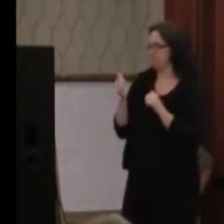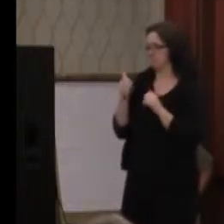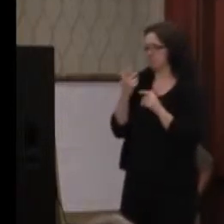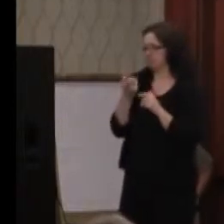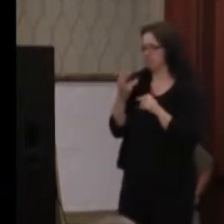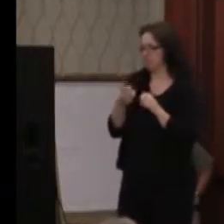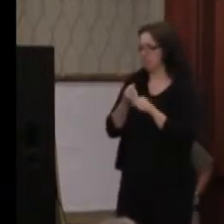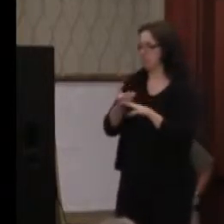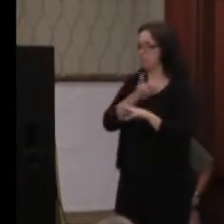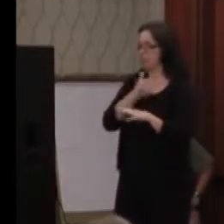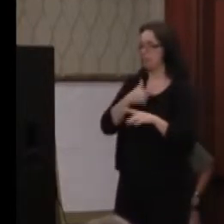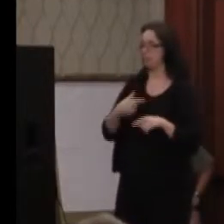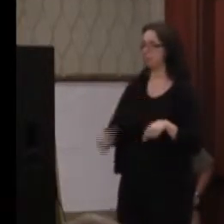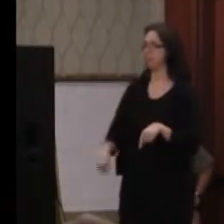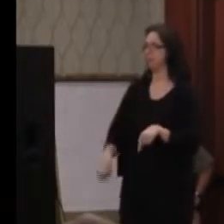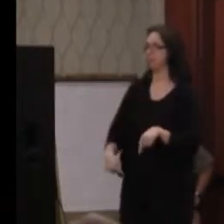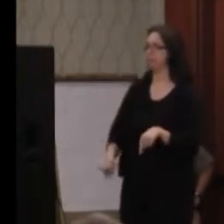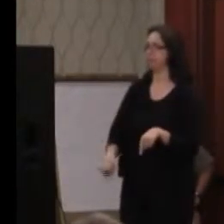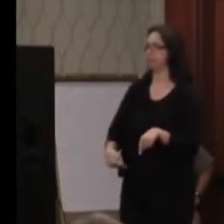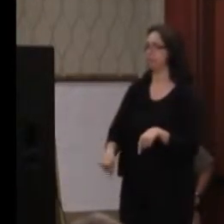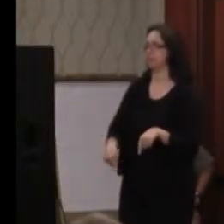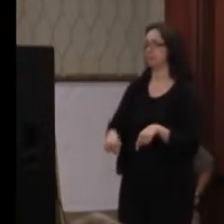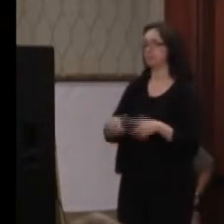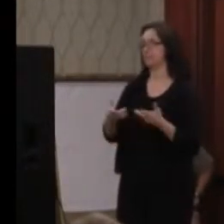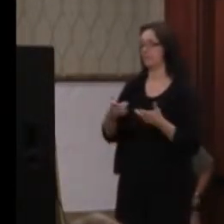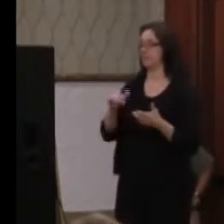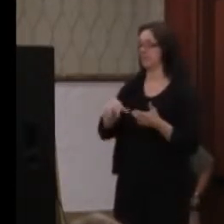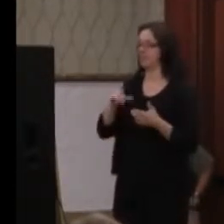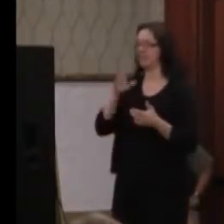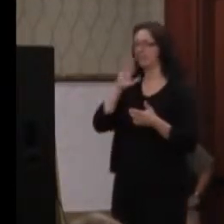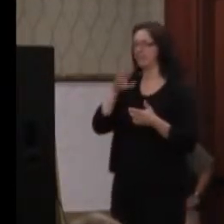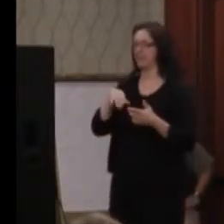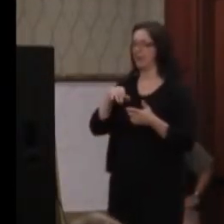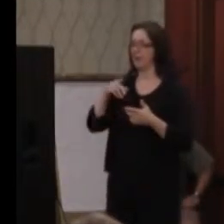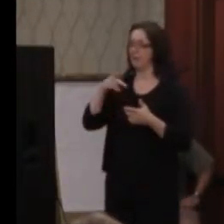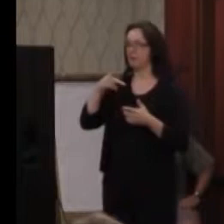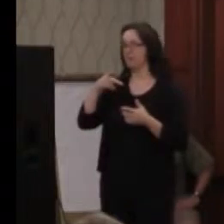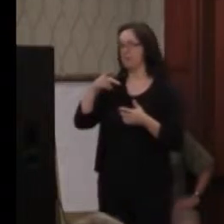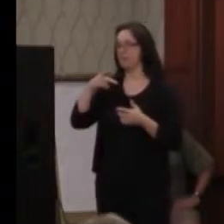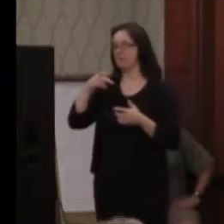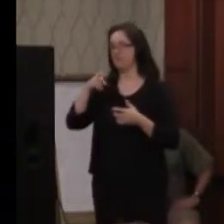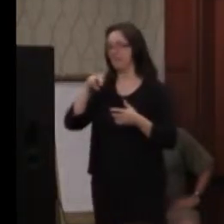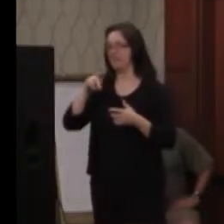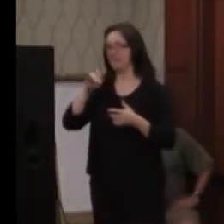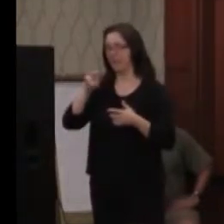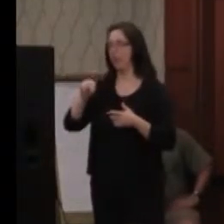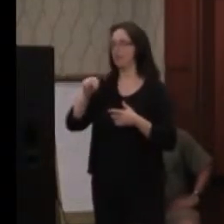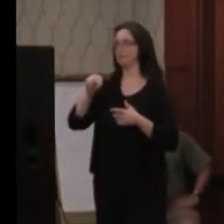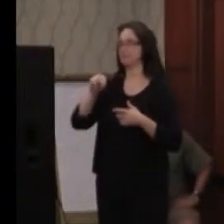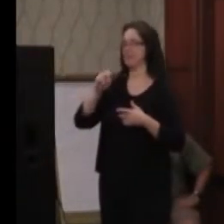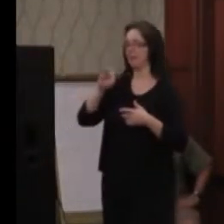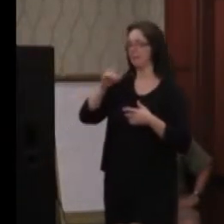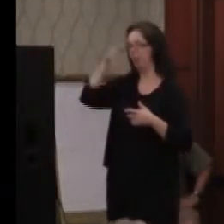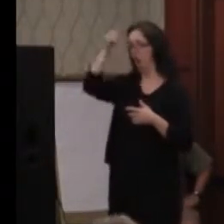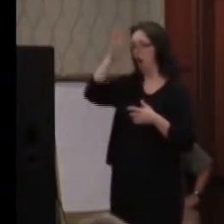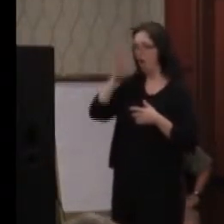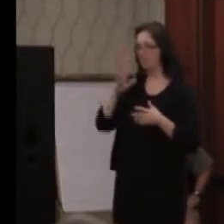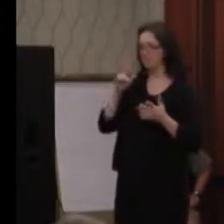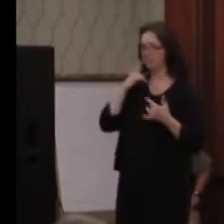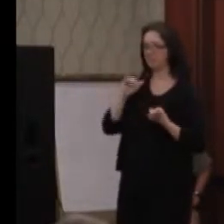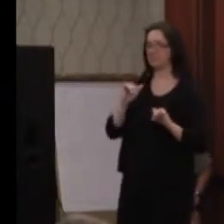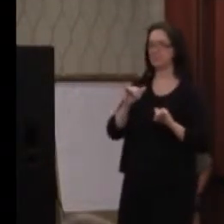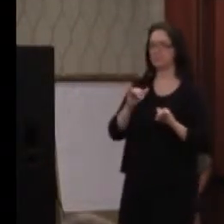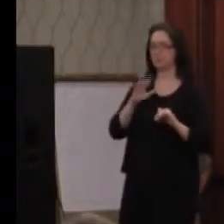before. But I was shaking in my boots. And it was like, these were like the pantheon of the gods and goddesses of storytelling. And I kept getting up and giving these sort of